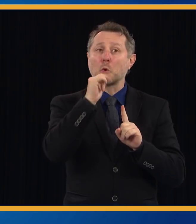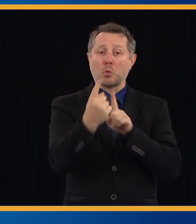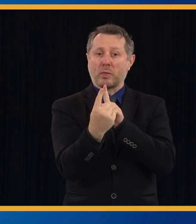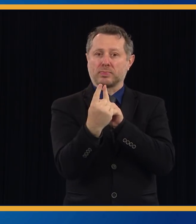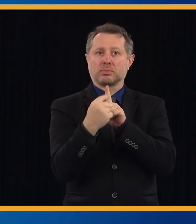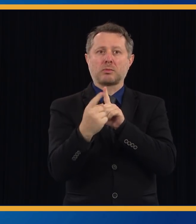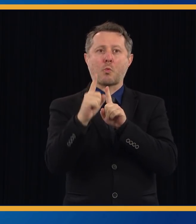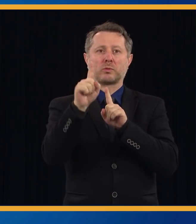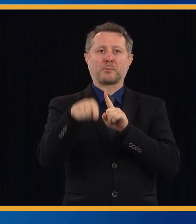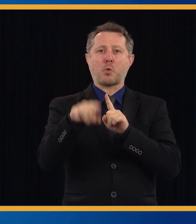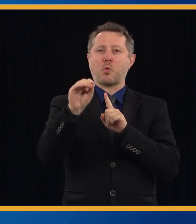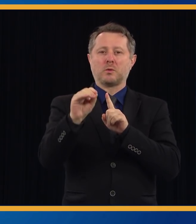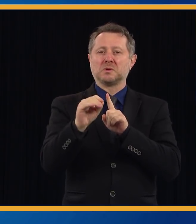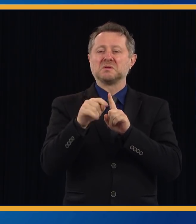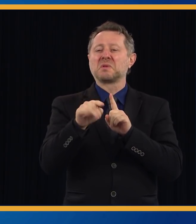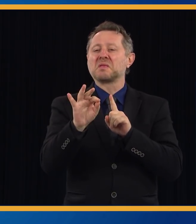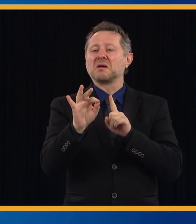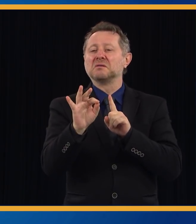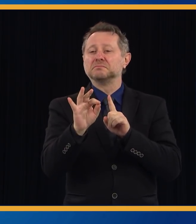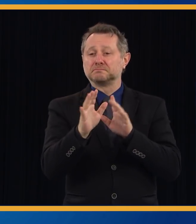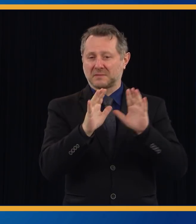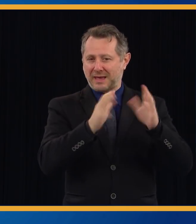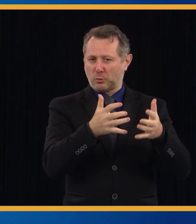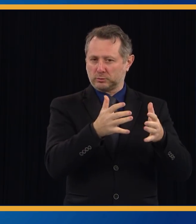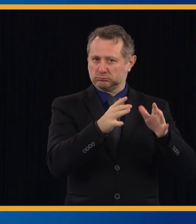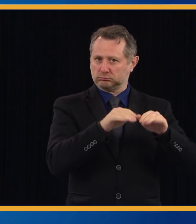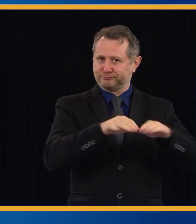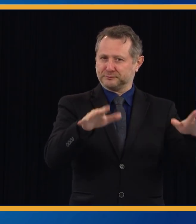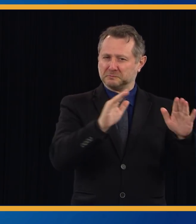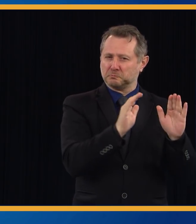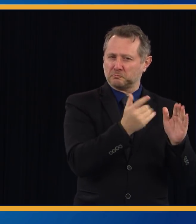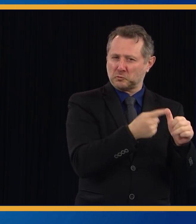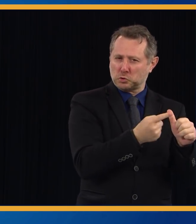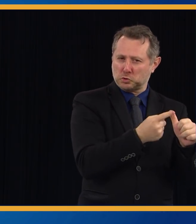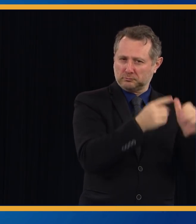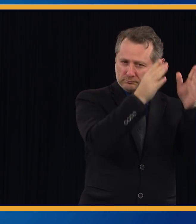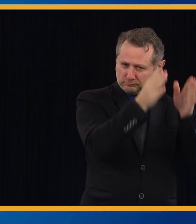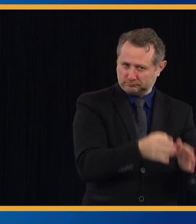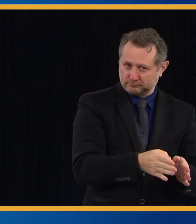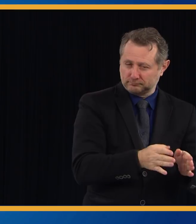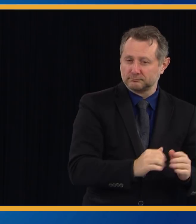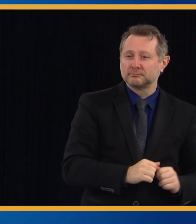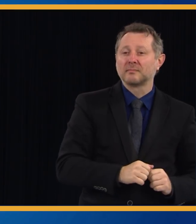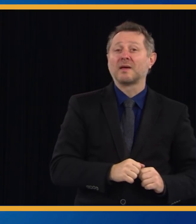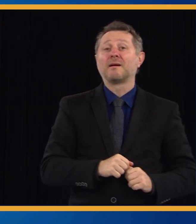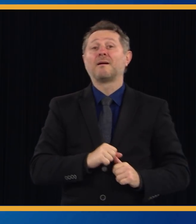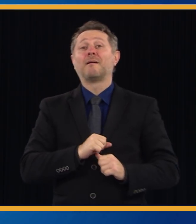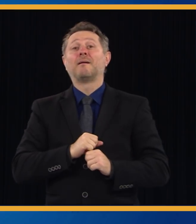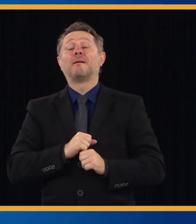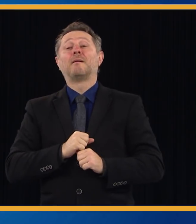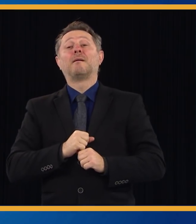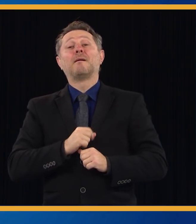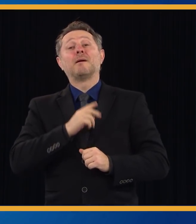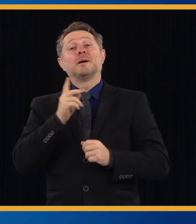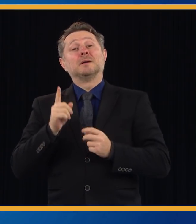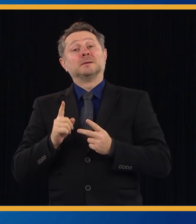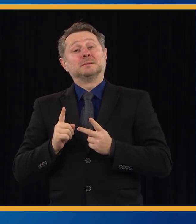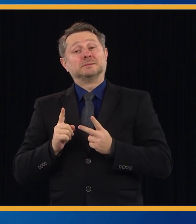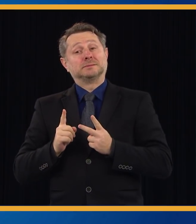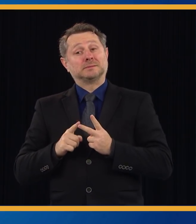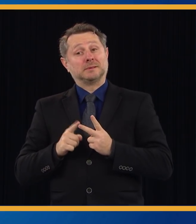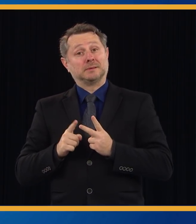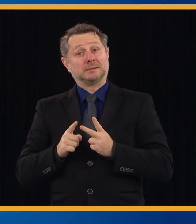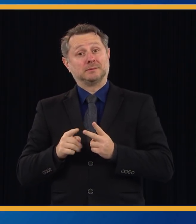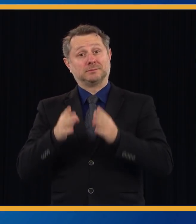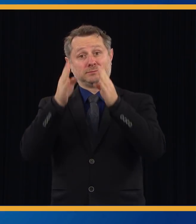that's the first category of R0. One person infects less than one person. The next step up is